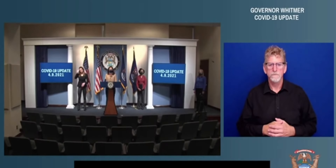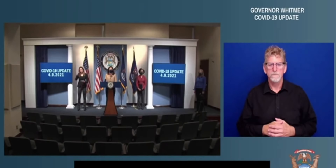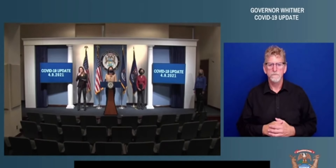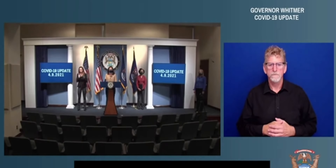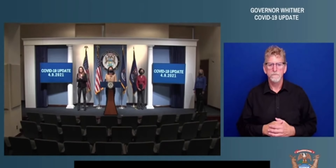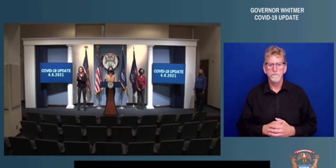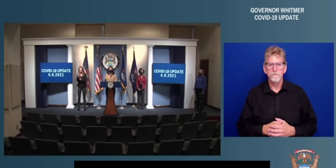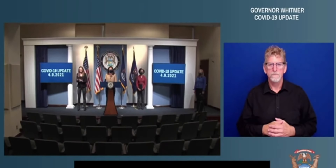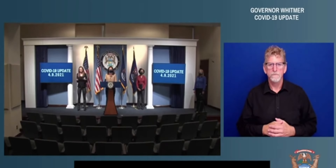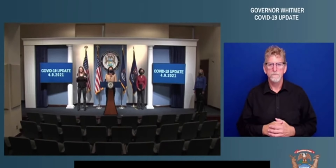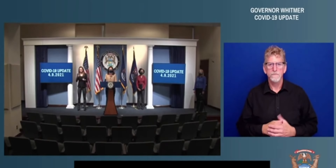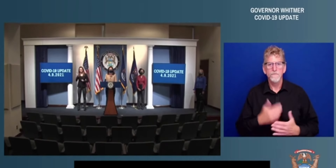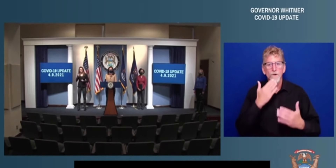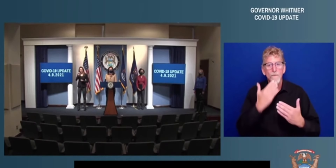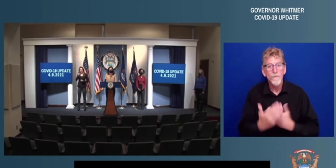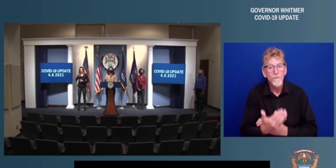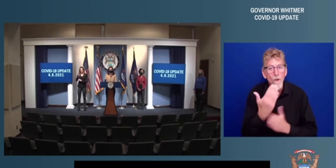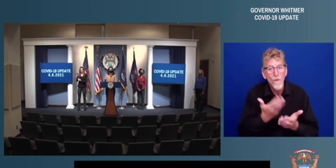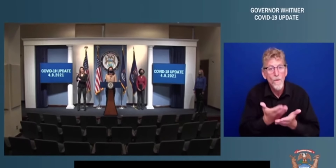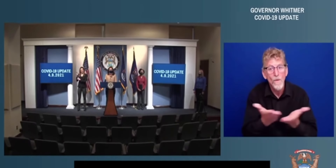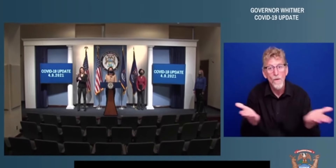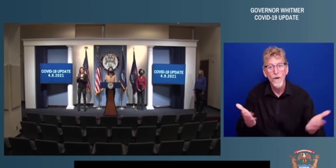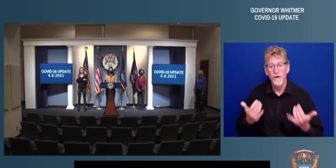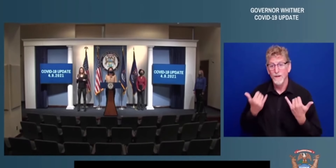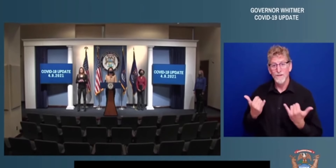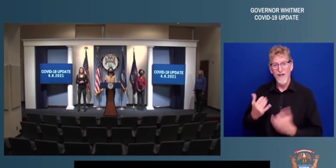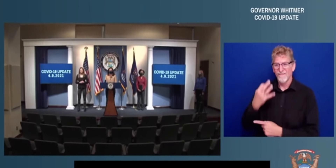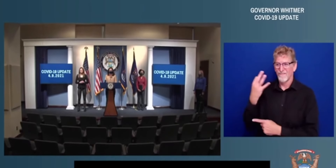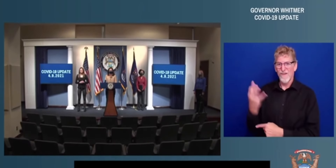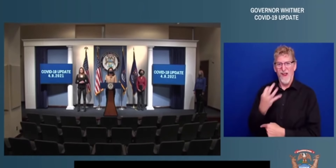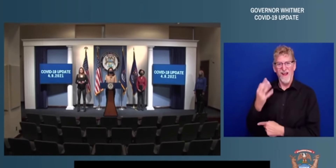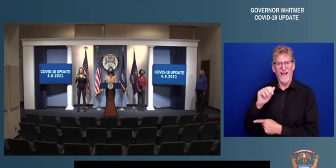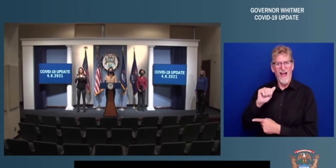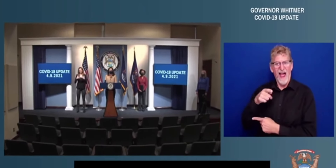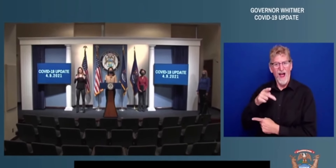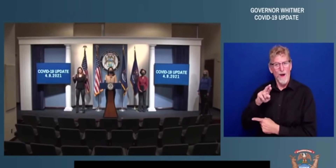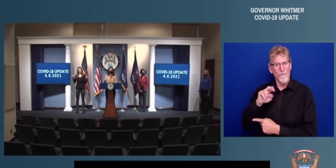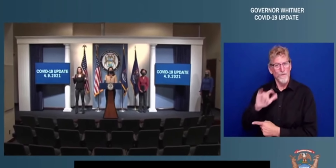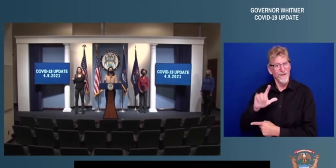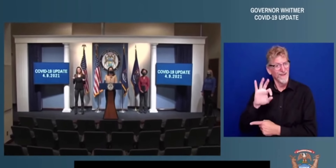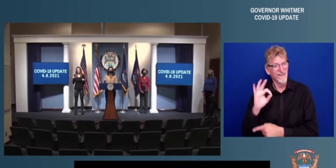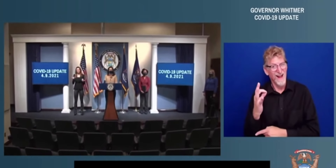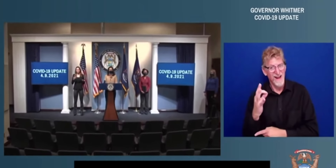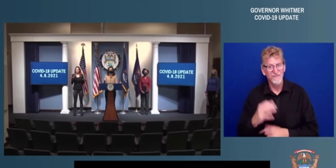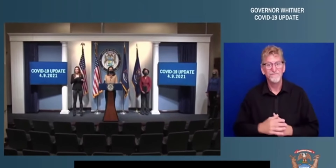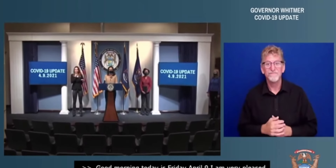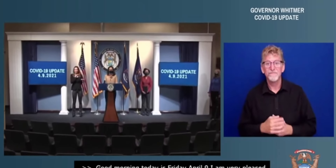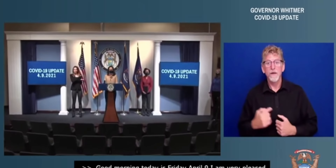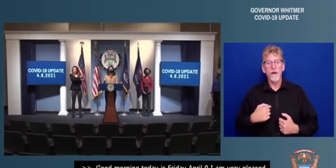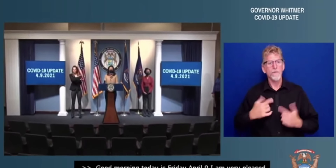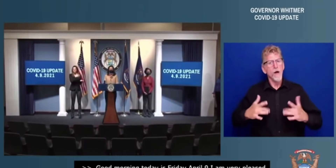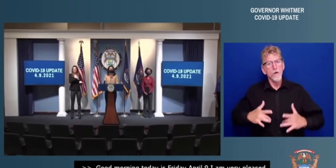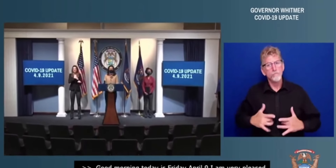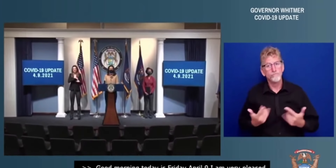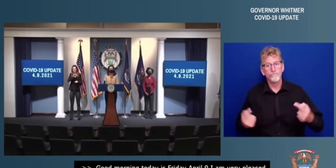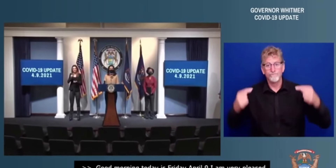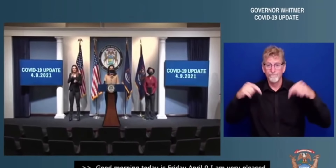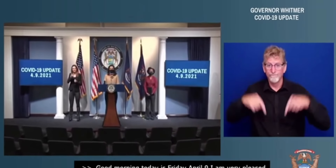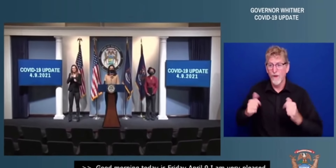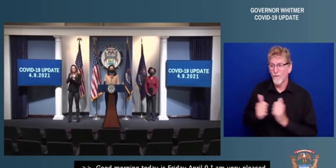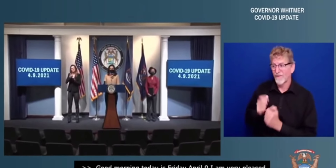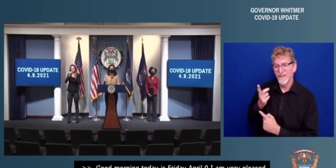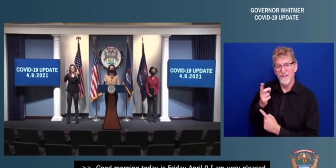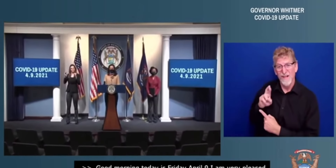Good morning. Today is Friday, April 9th. I am very pleased to be here, of course, with Dr. Janae Caldoun, our Chief Medical